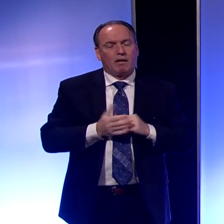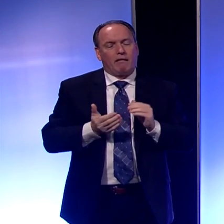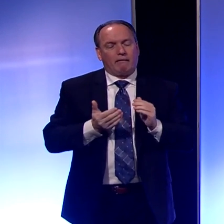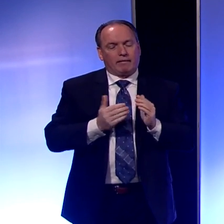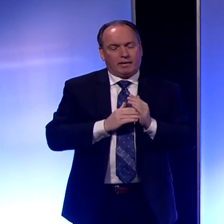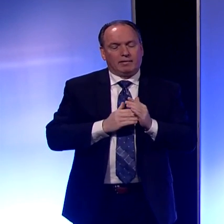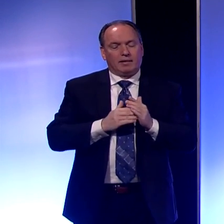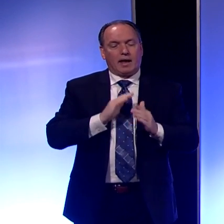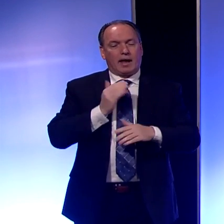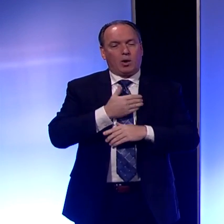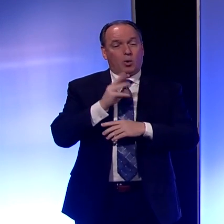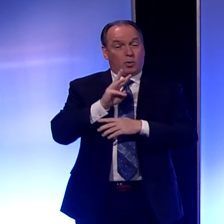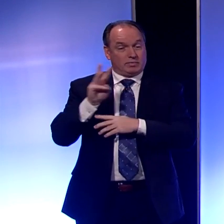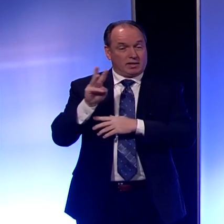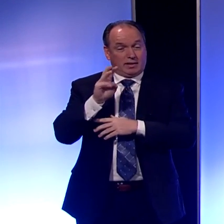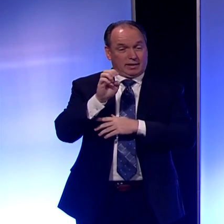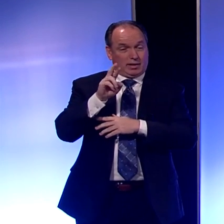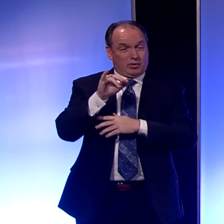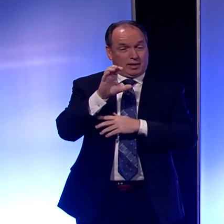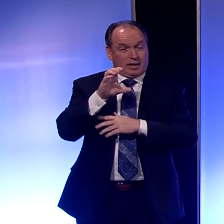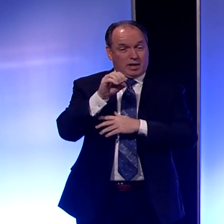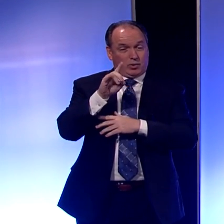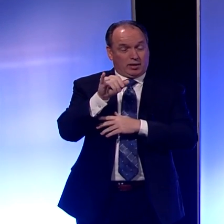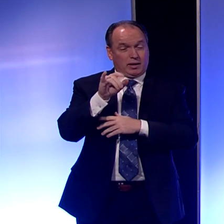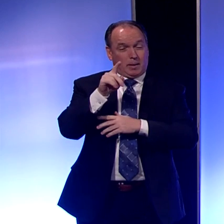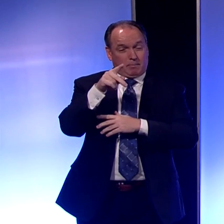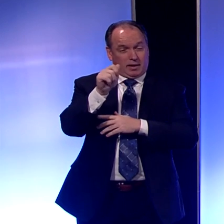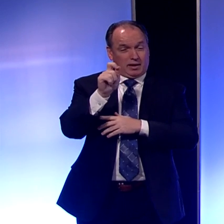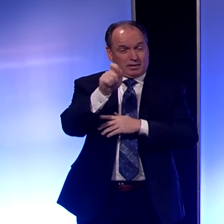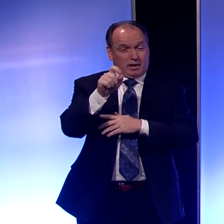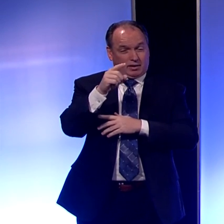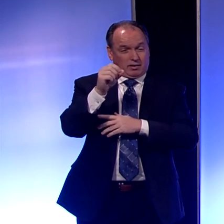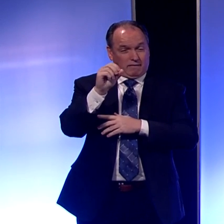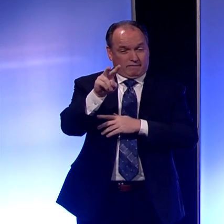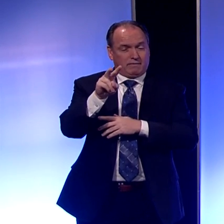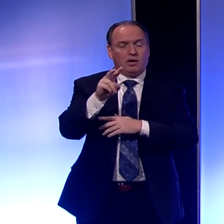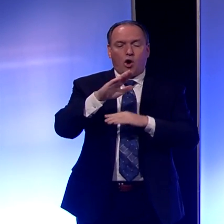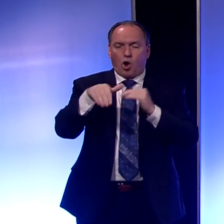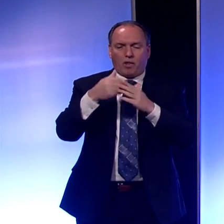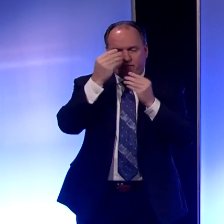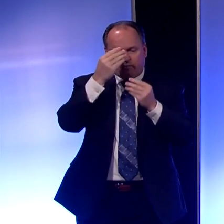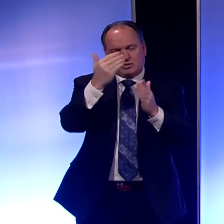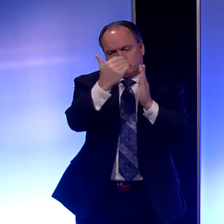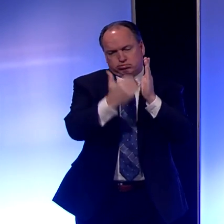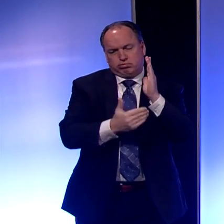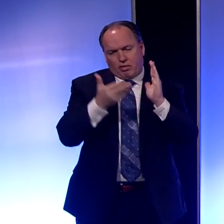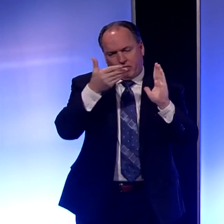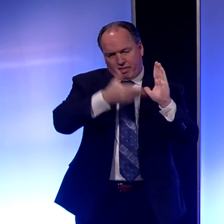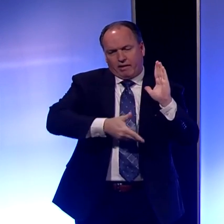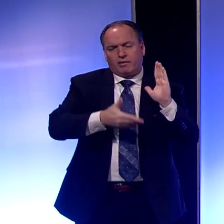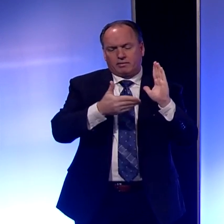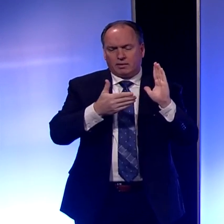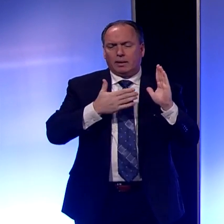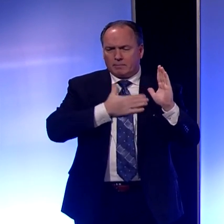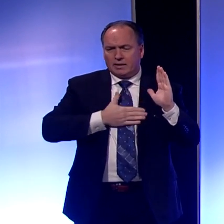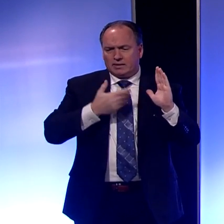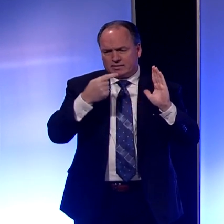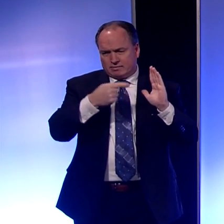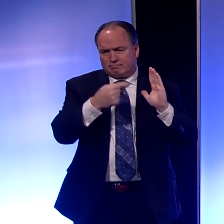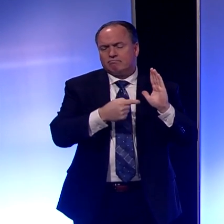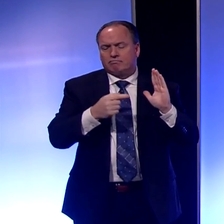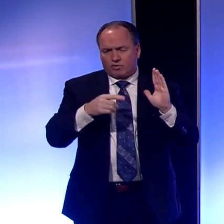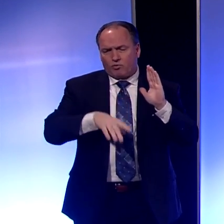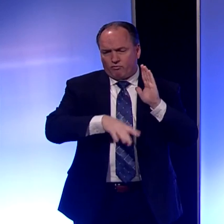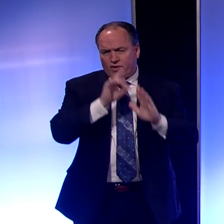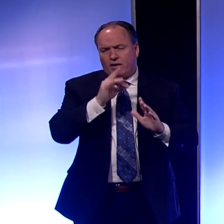our website, eriecountypa.gov, has all of this information on it. It's a great resource. Please go there. You will